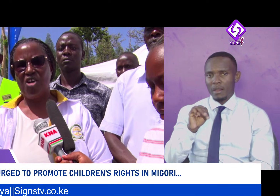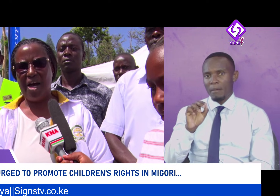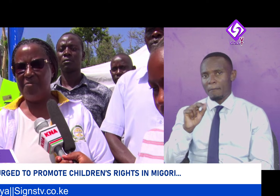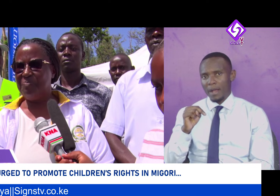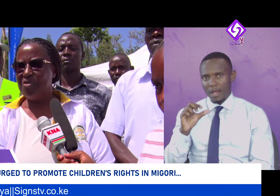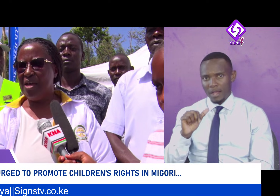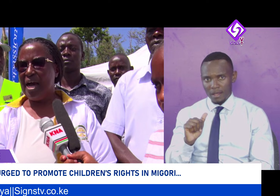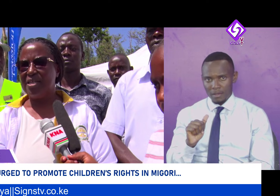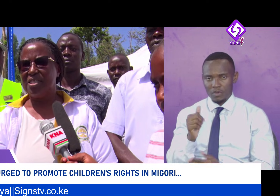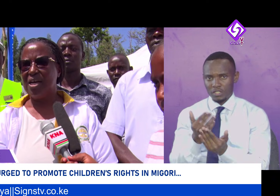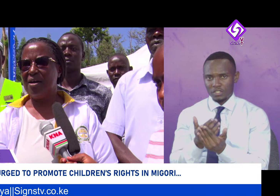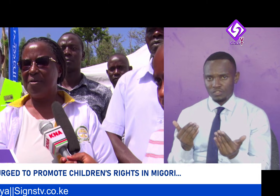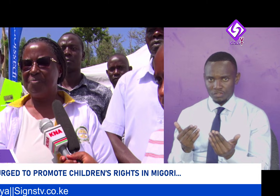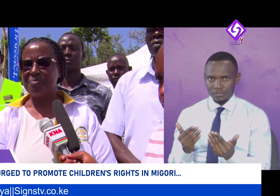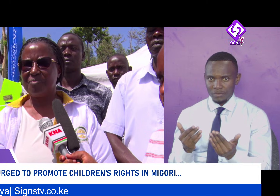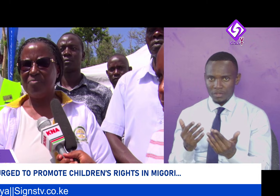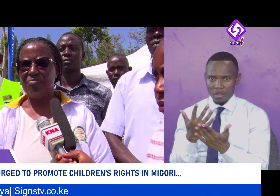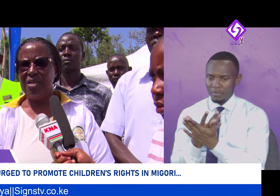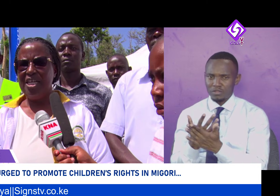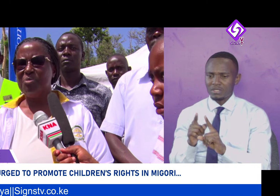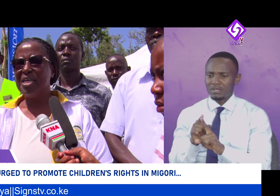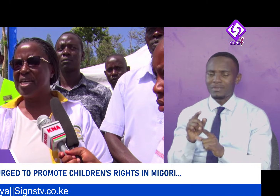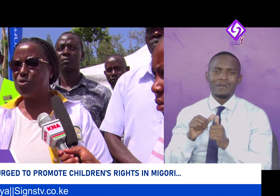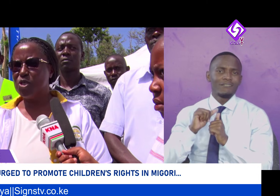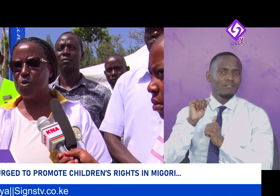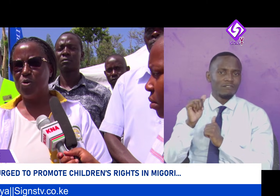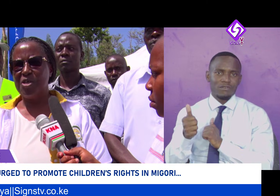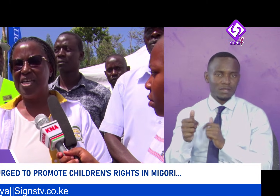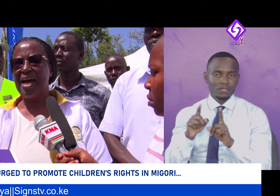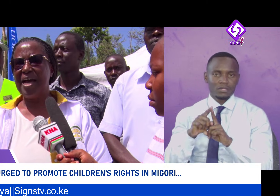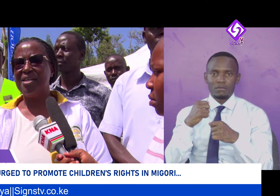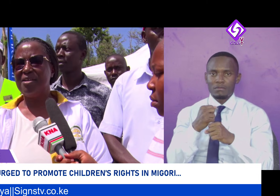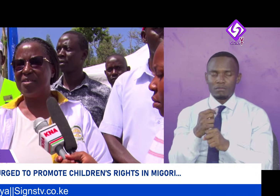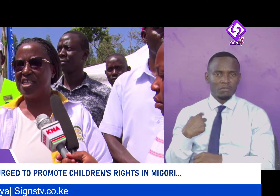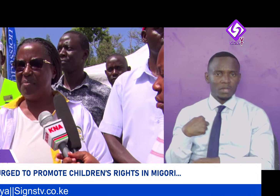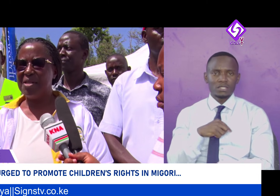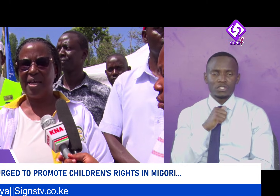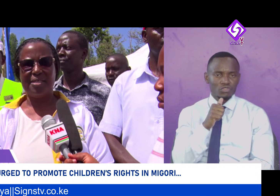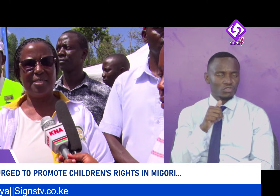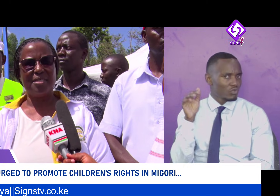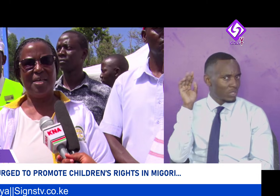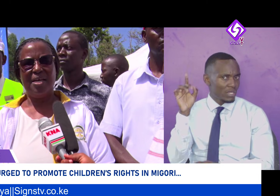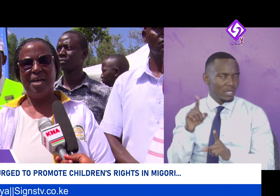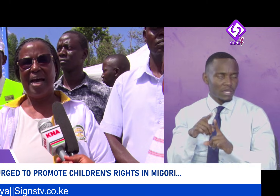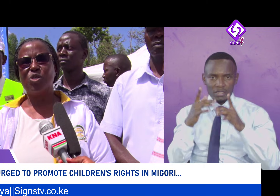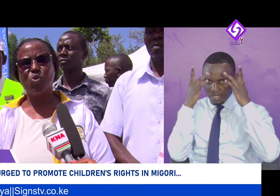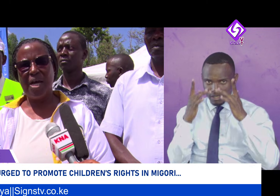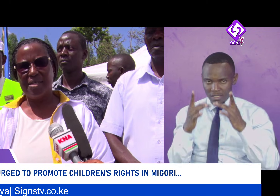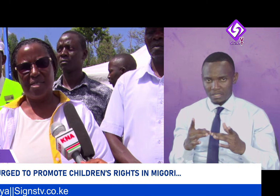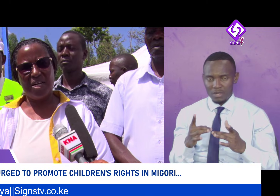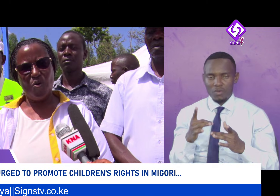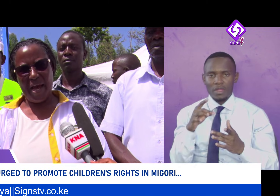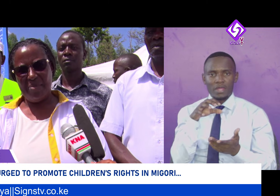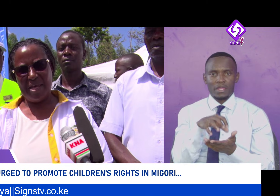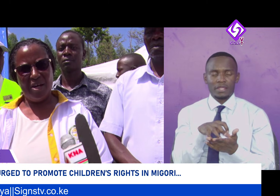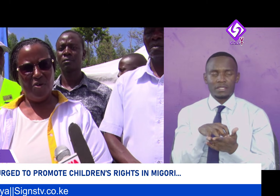so far, and it makes us not to hear and determine the cases as soon as